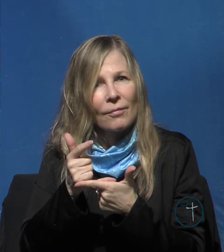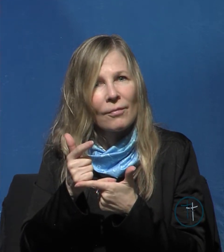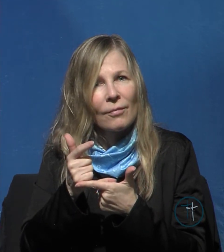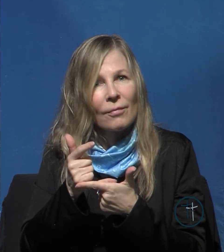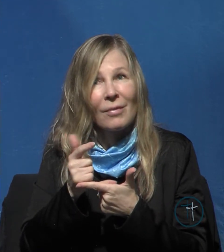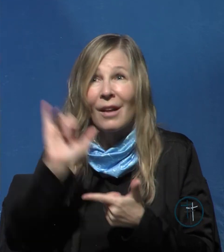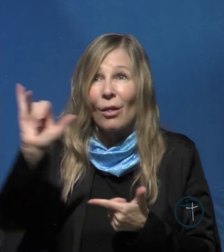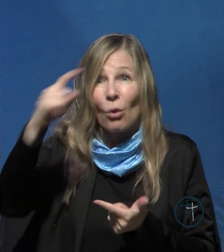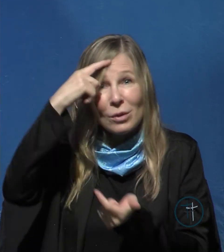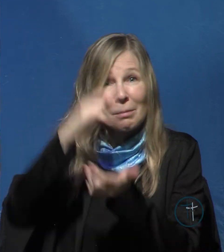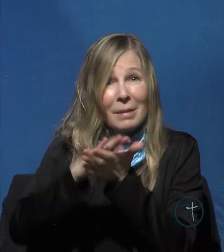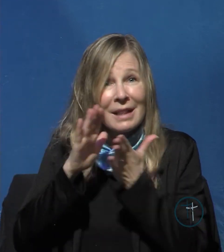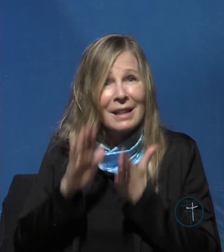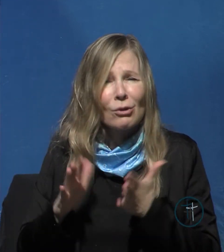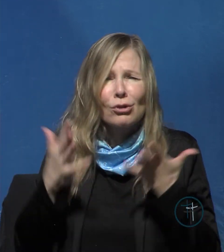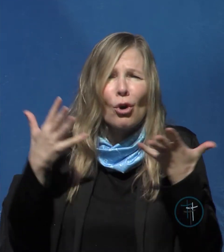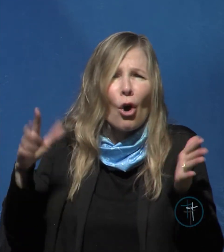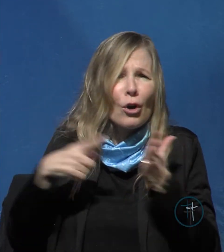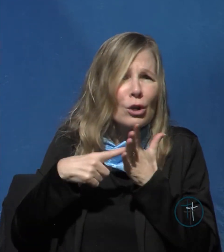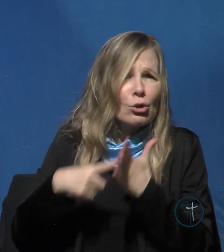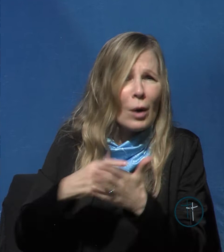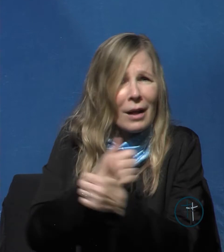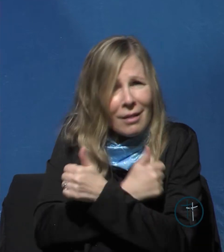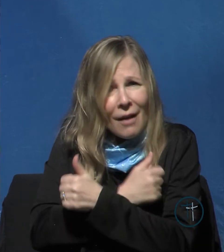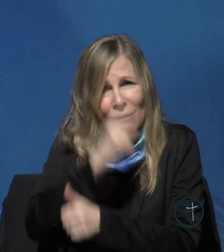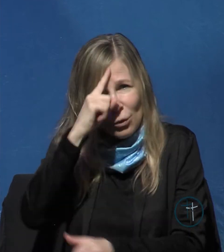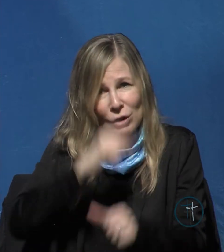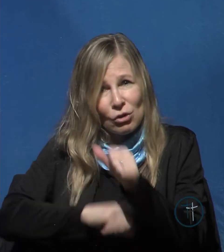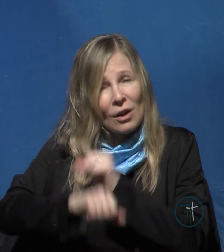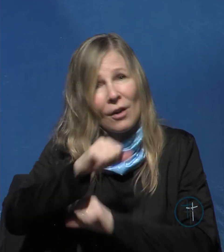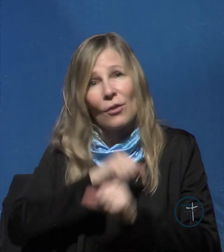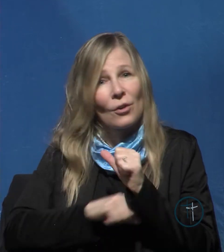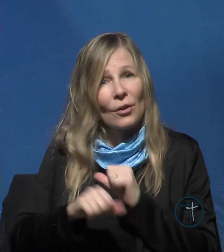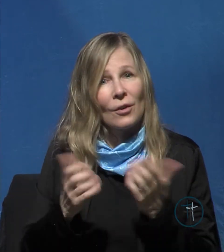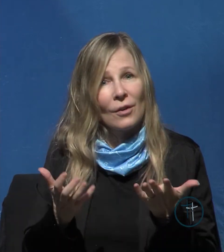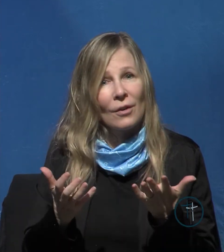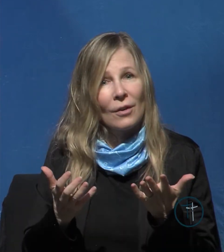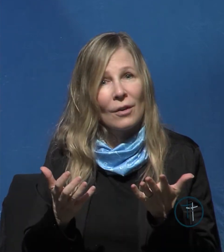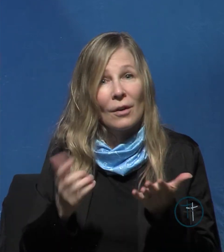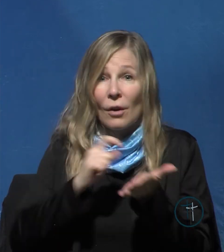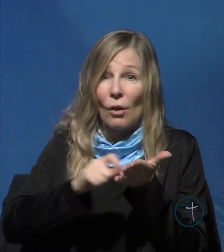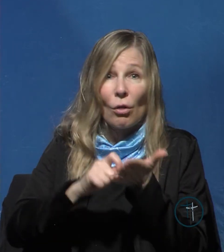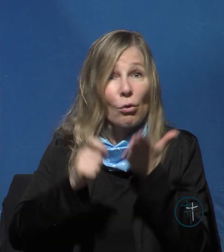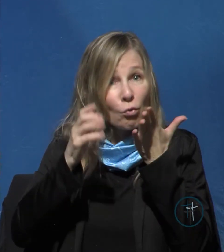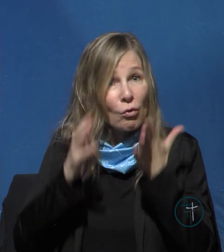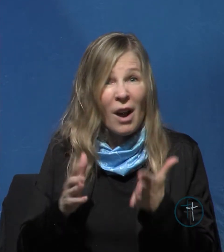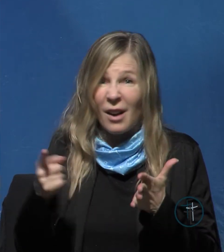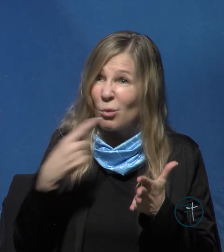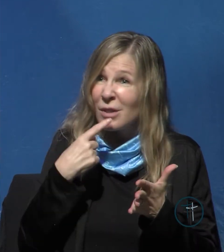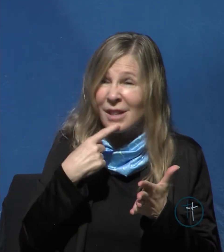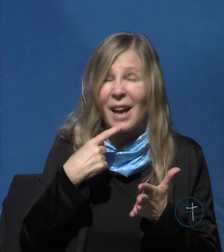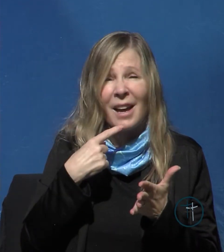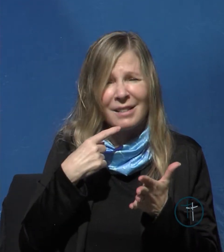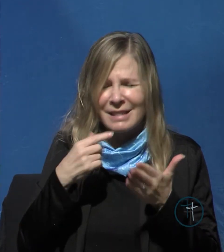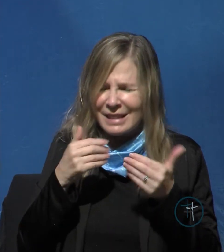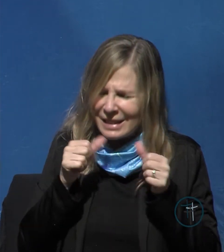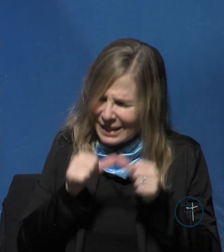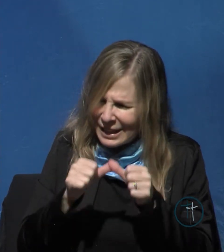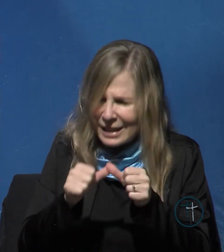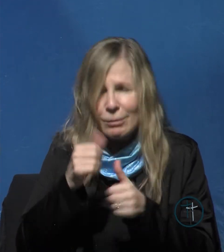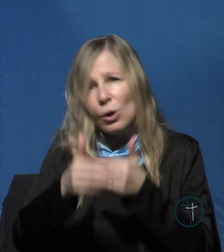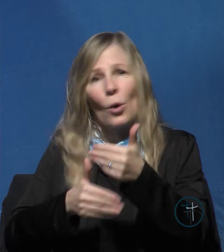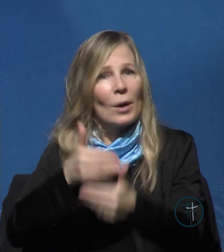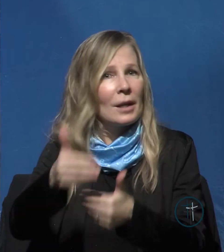So these believers were already showing love to one another. And the writer was in essence saying, excel still more,